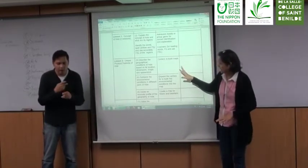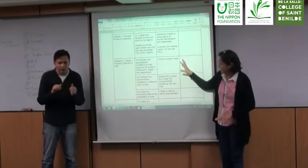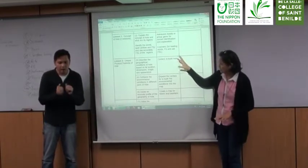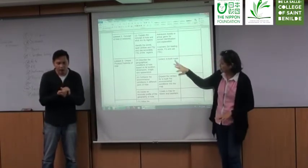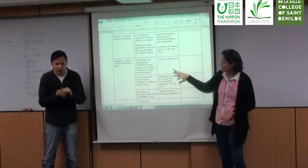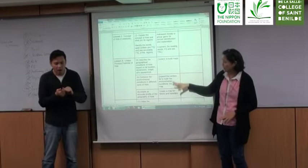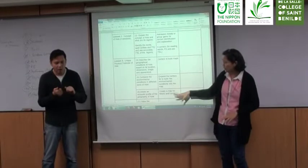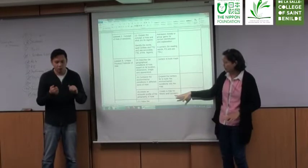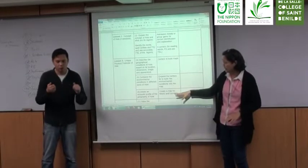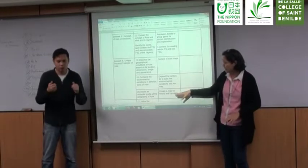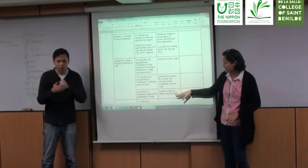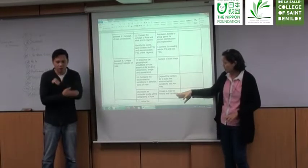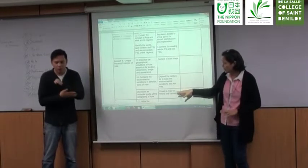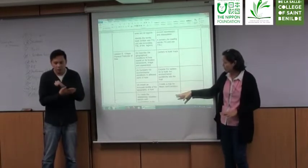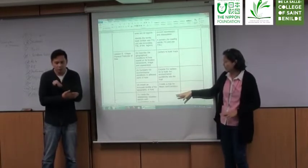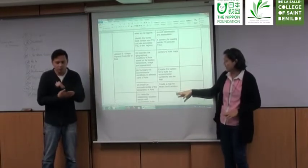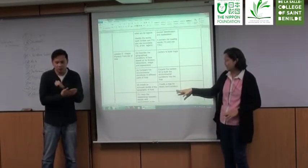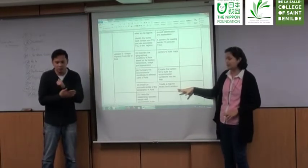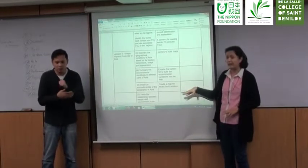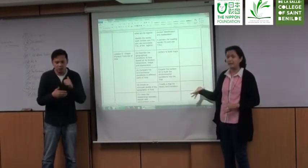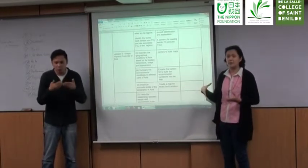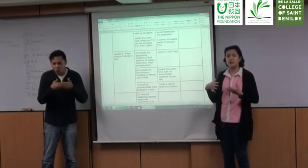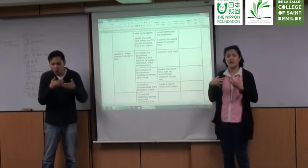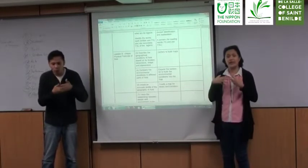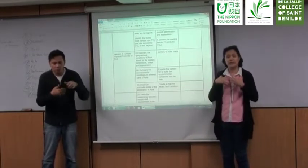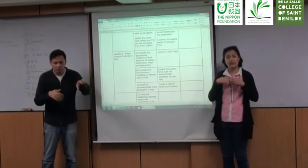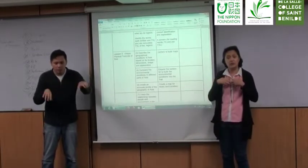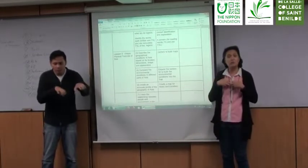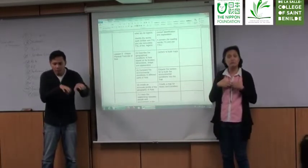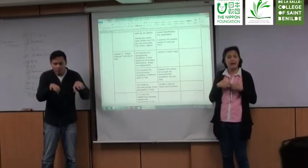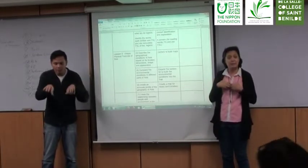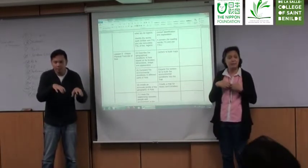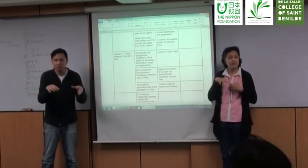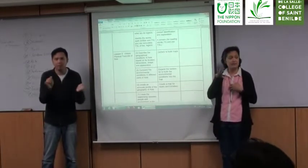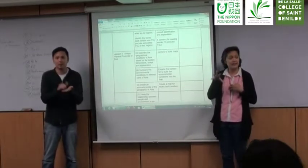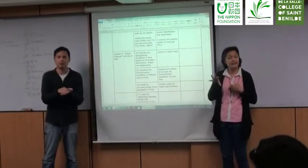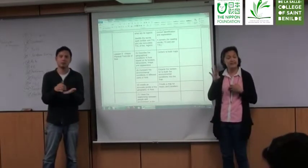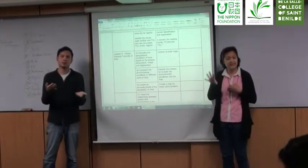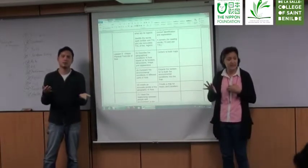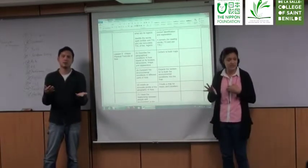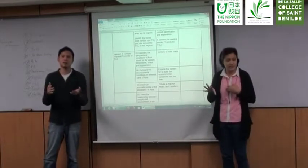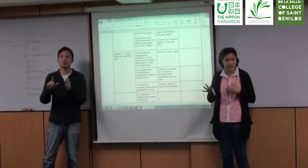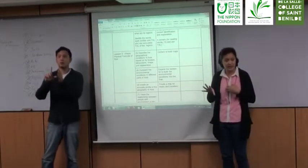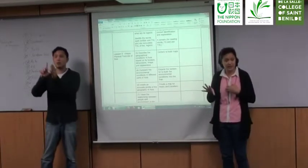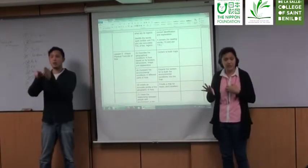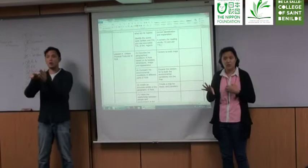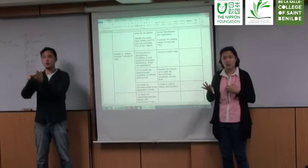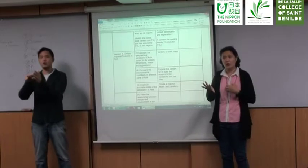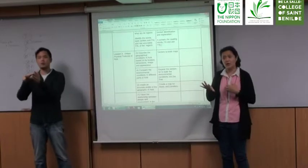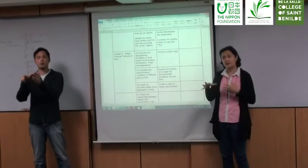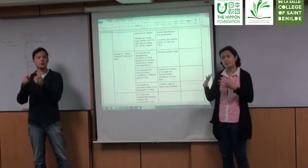at the end of the unit, hopefully they'll be able to create their own map of a selected country.